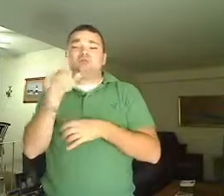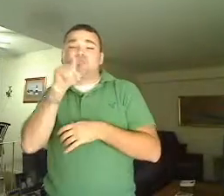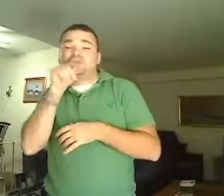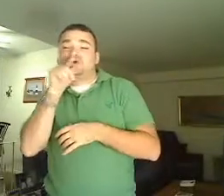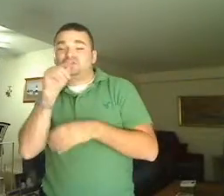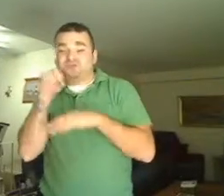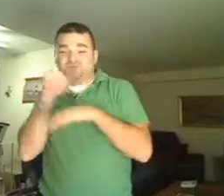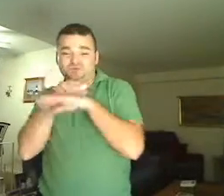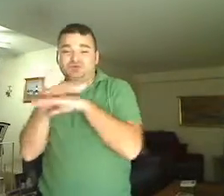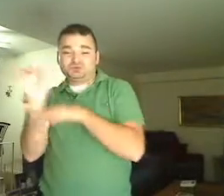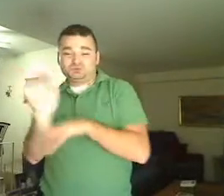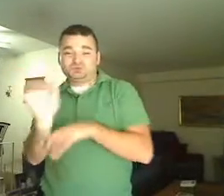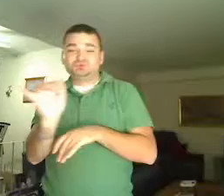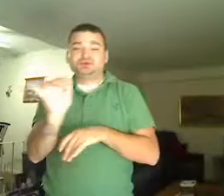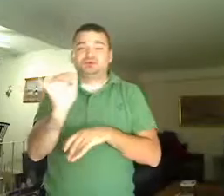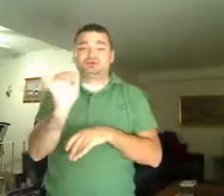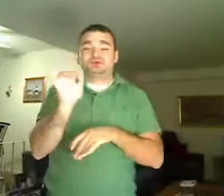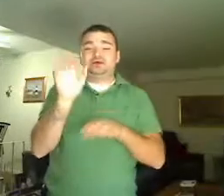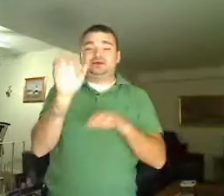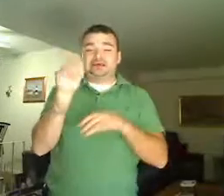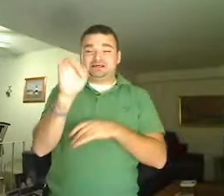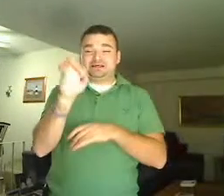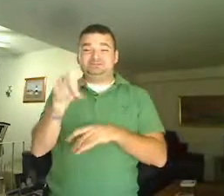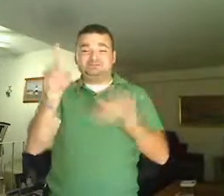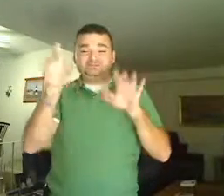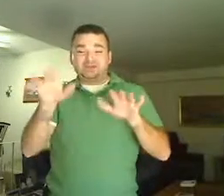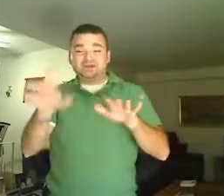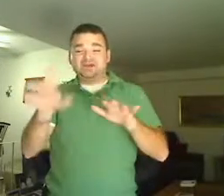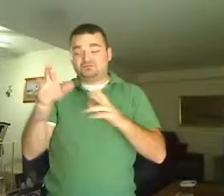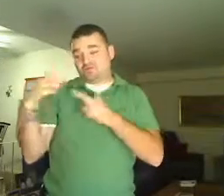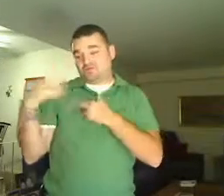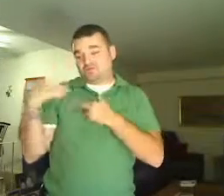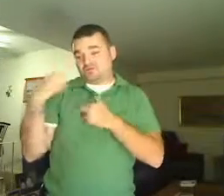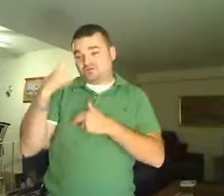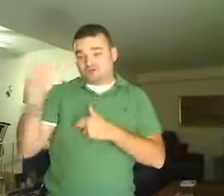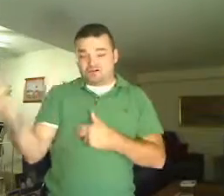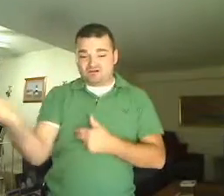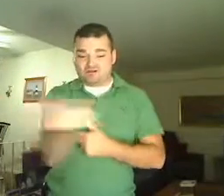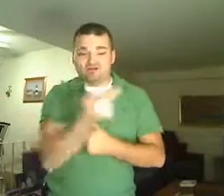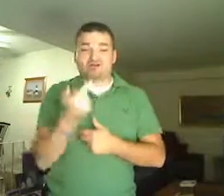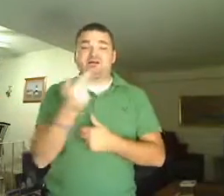responsible for all of this? Scientists have been doing a lot of research into how acid rain affects